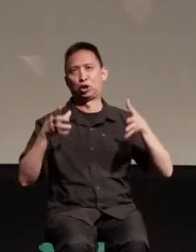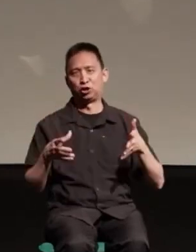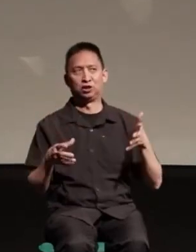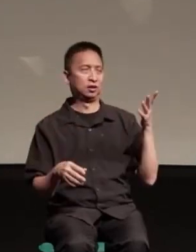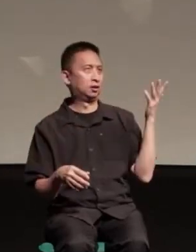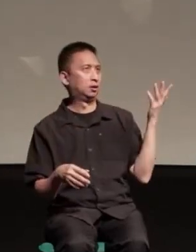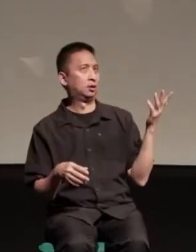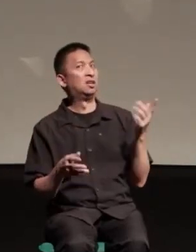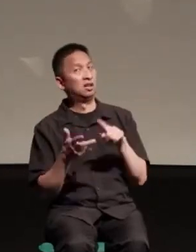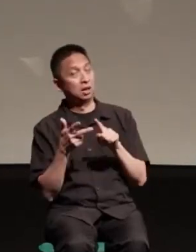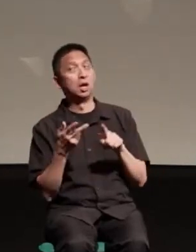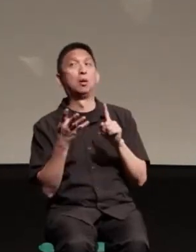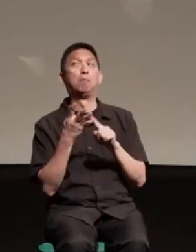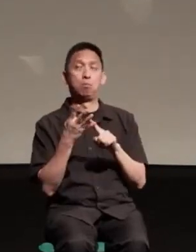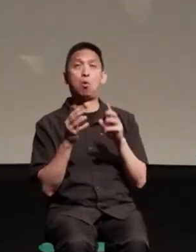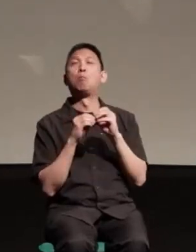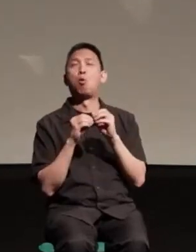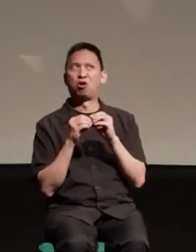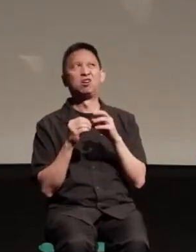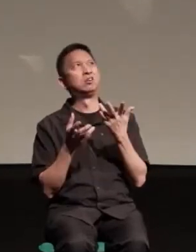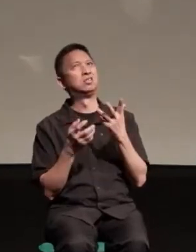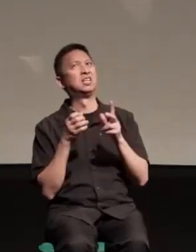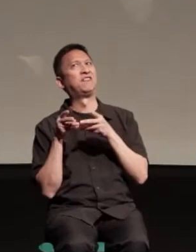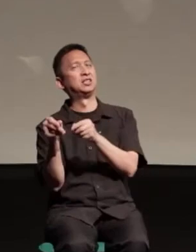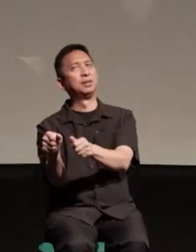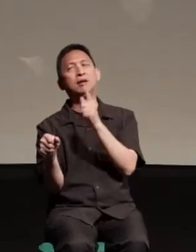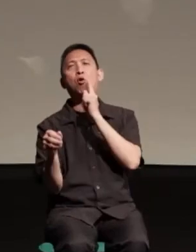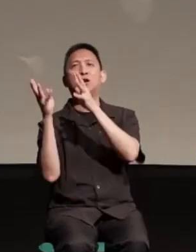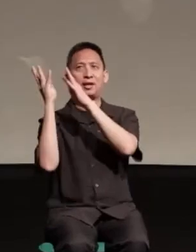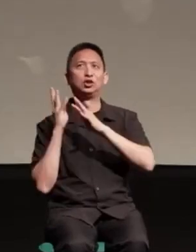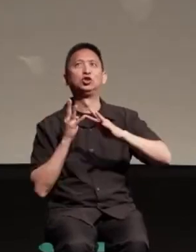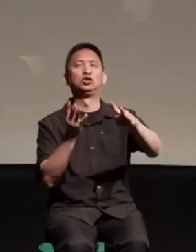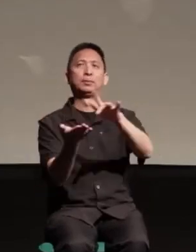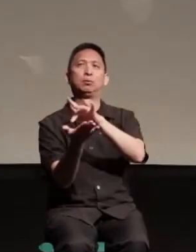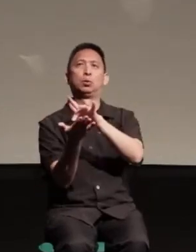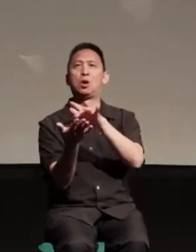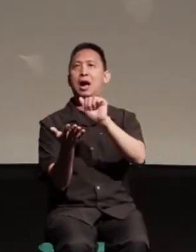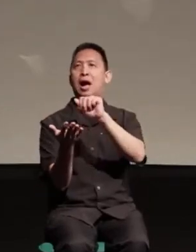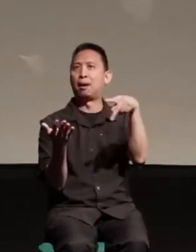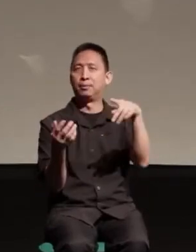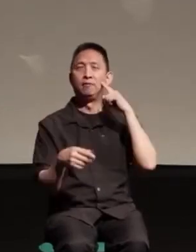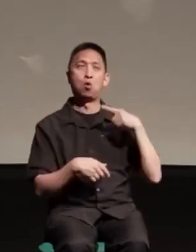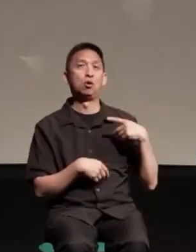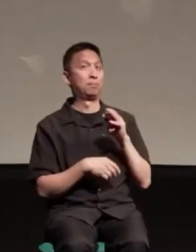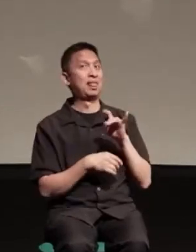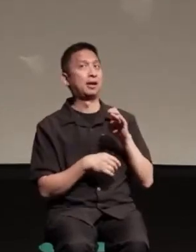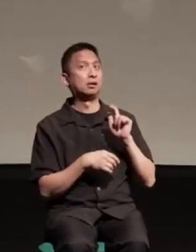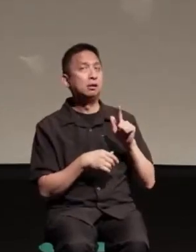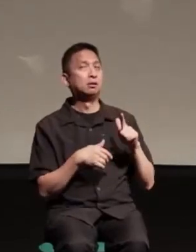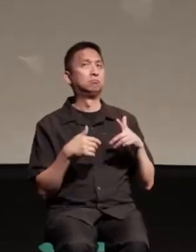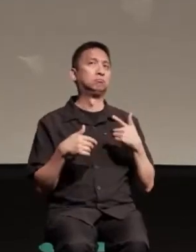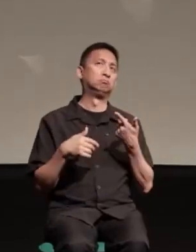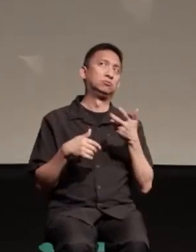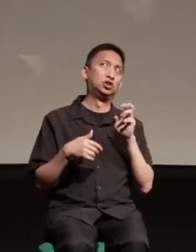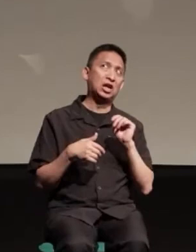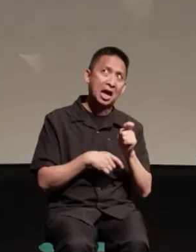our streaming, the PBS video app, how we reach audiences, specifically millennial and Gen X audiences, and